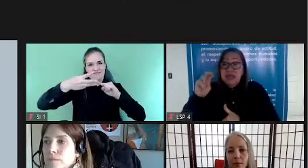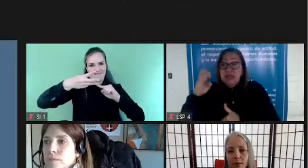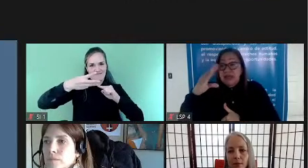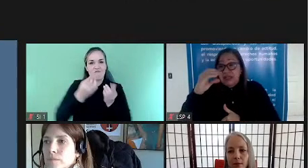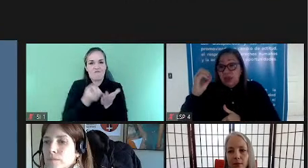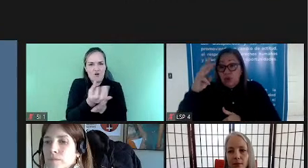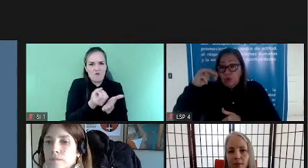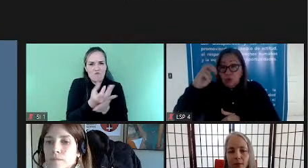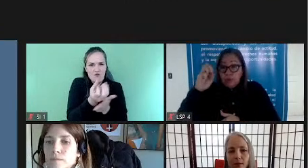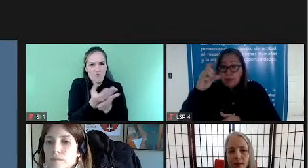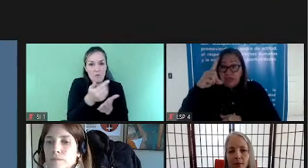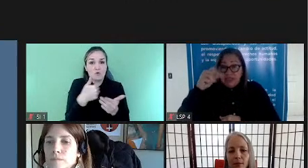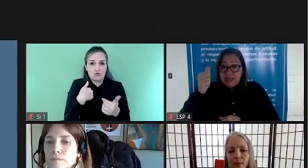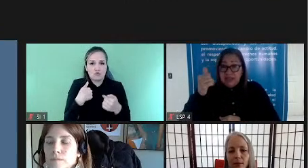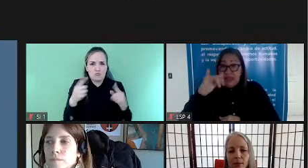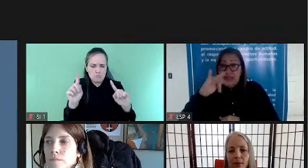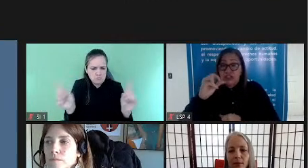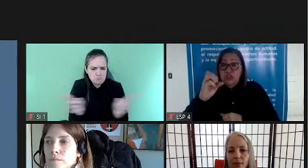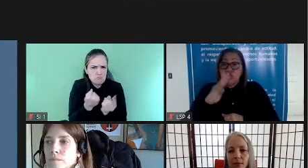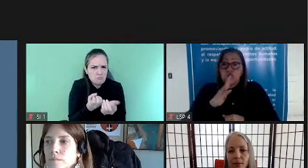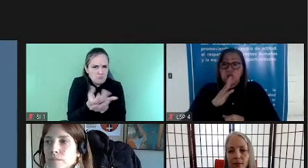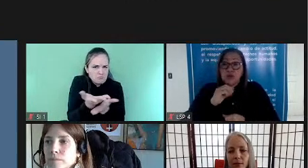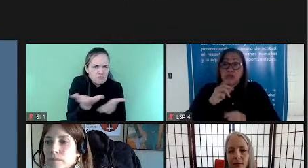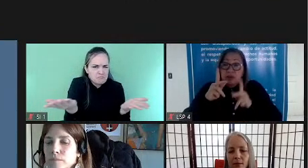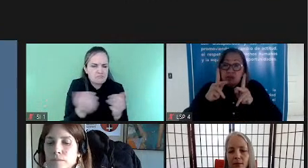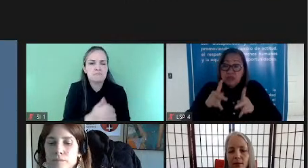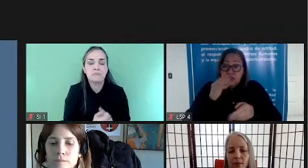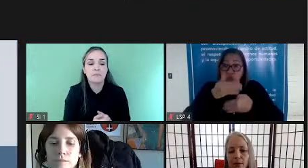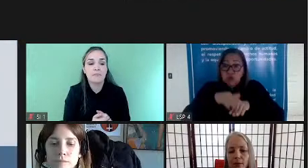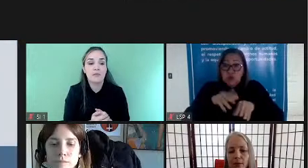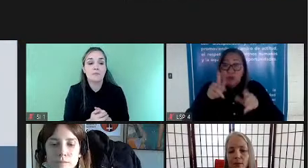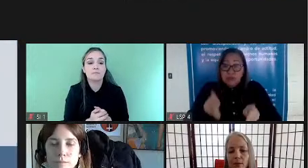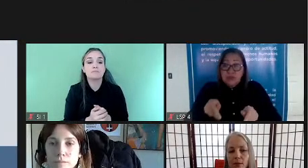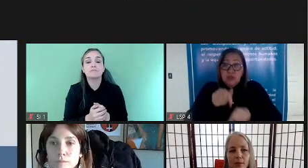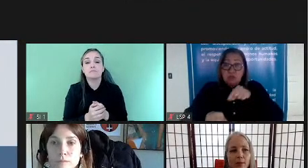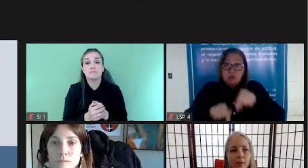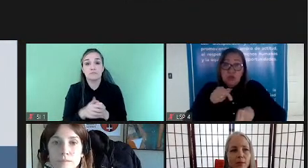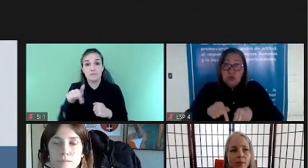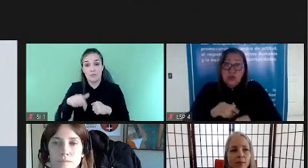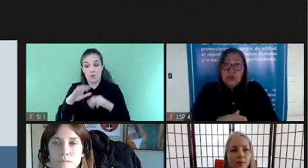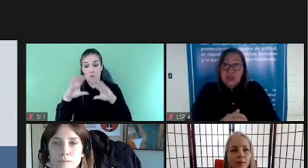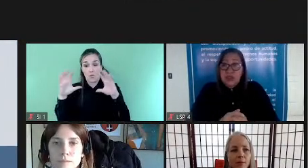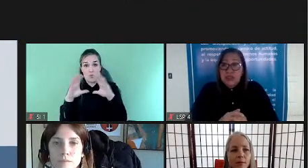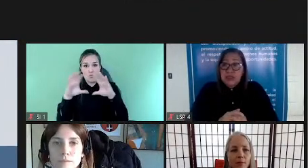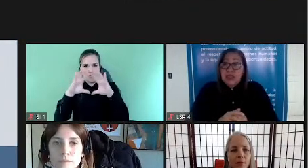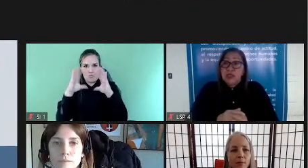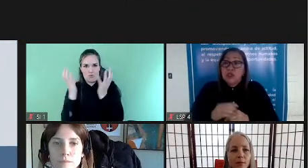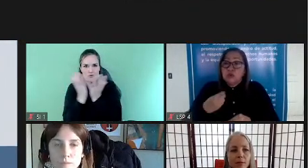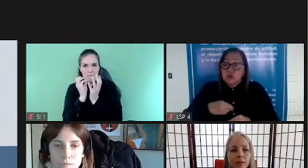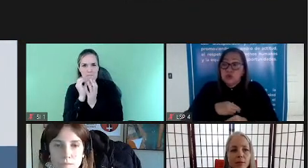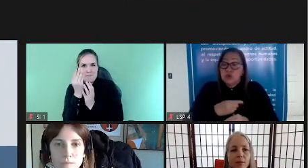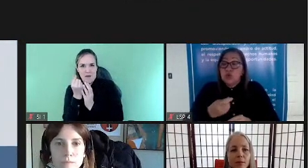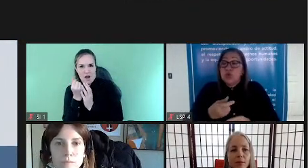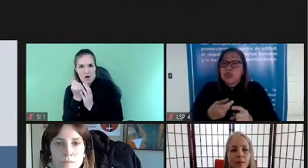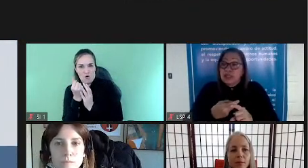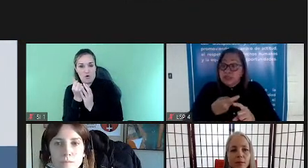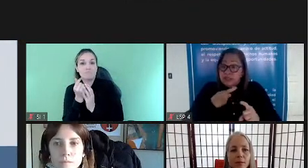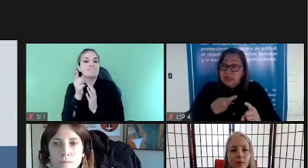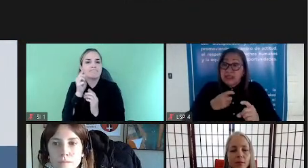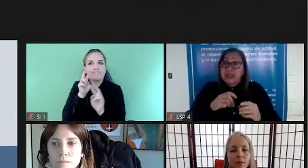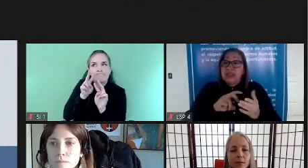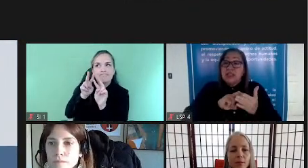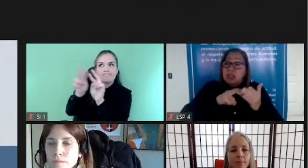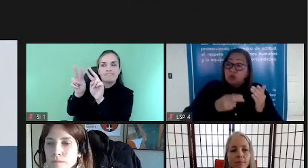continue with the main recommendations and inclusions of persons with disabilities in the bank as when we